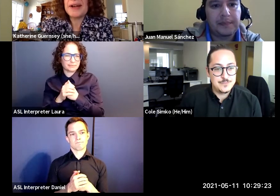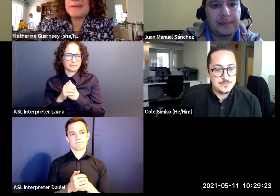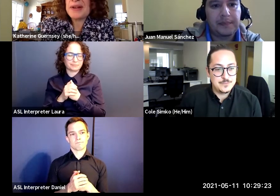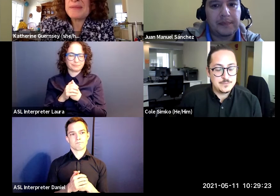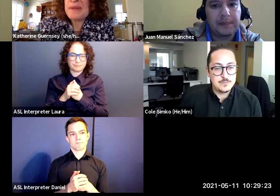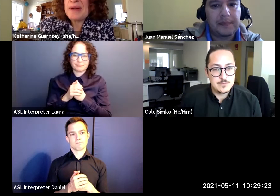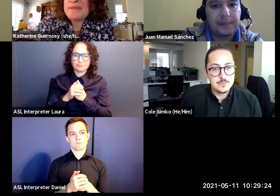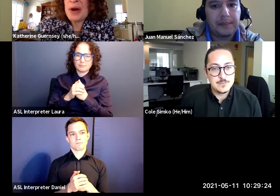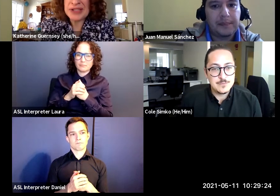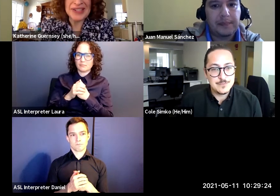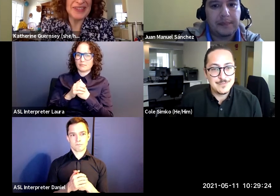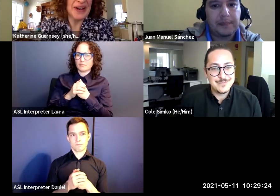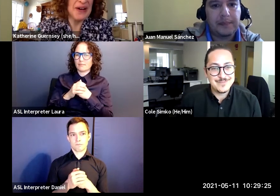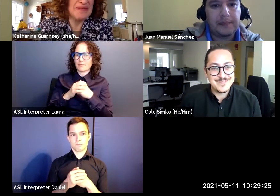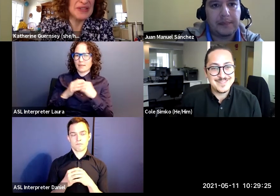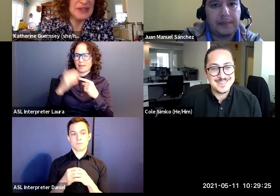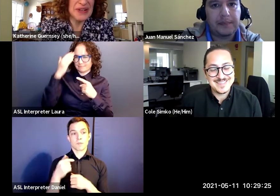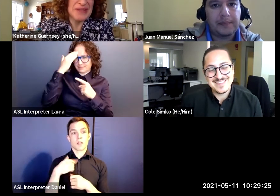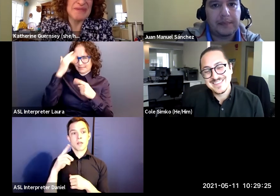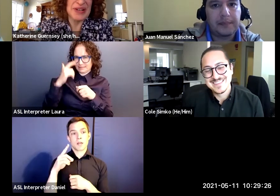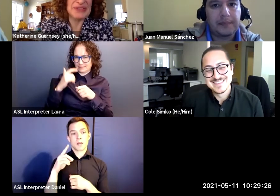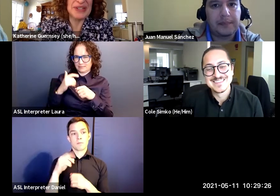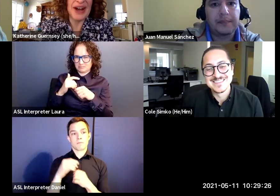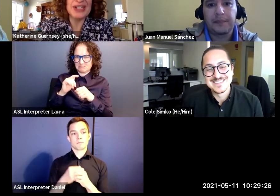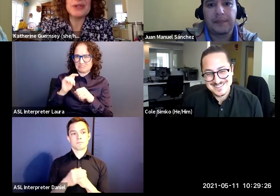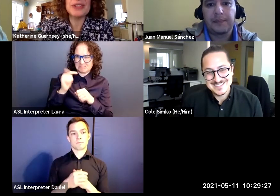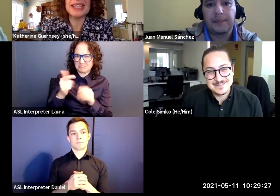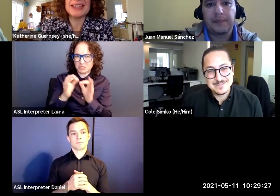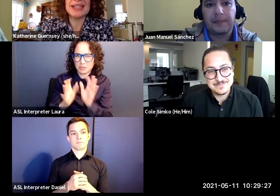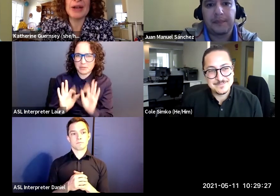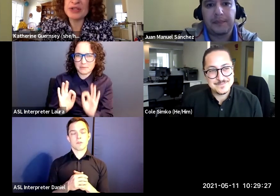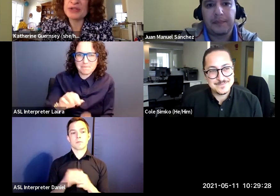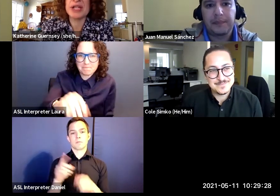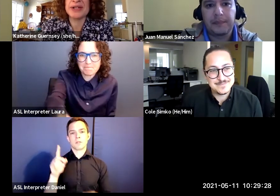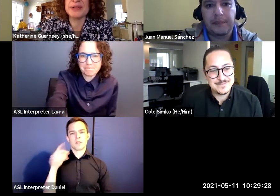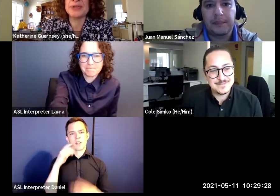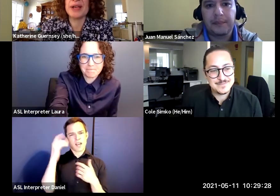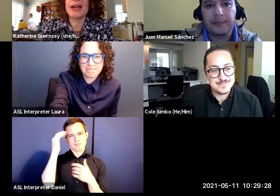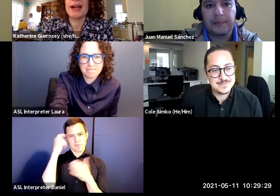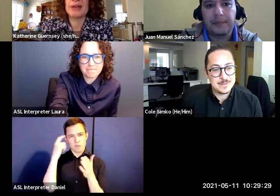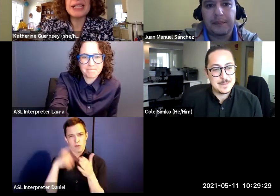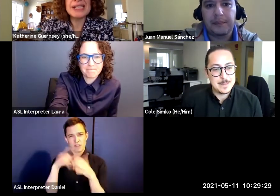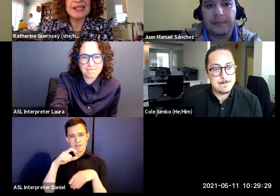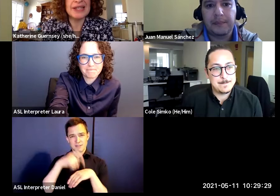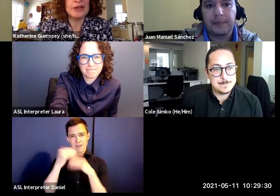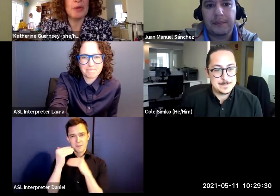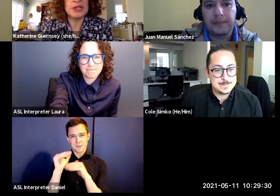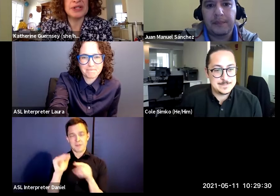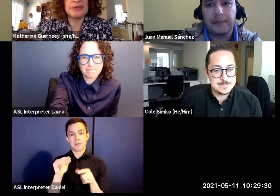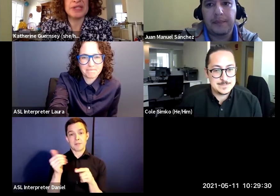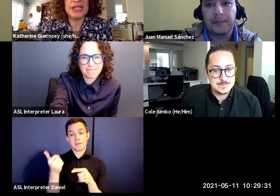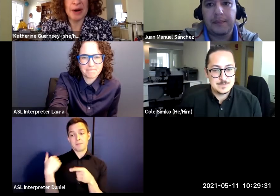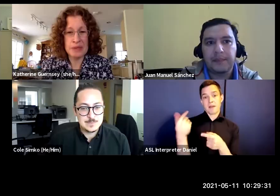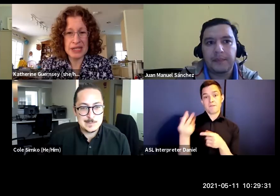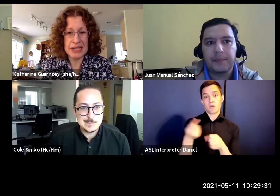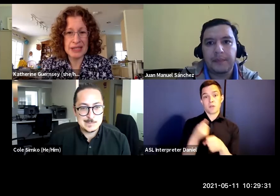think, and I'm cognizant of the time, so I'll try to be brief, but I do think the last few years, really since the adoption